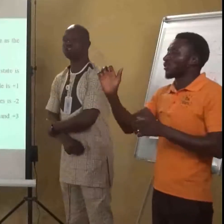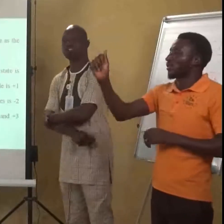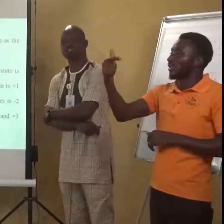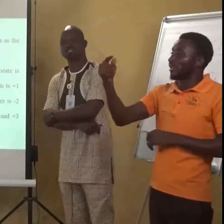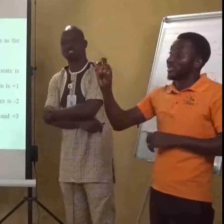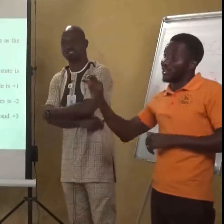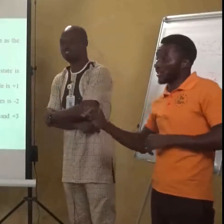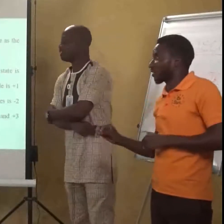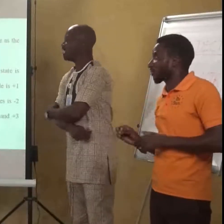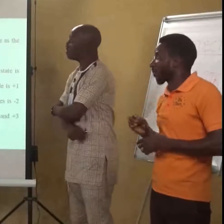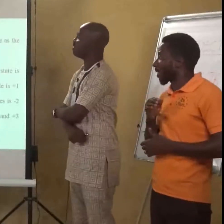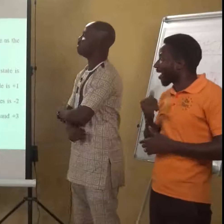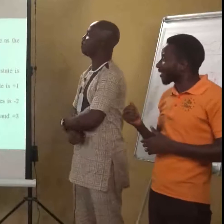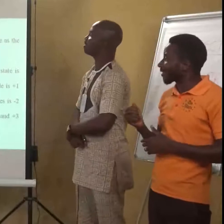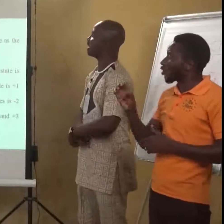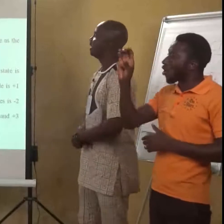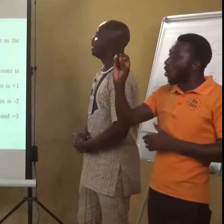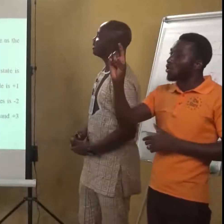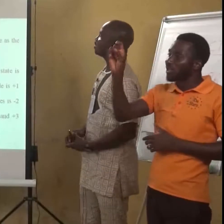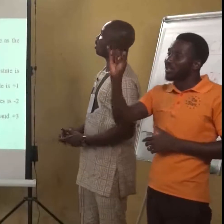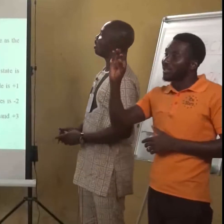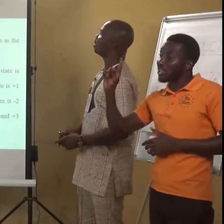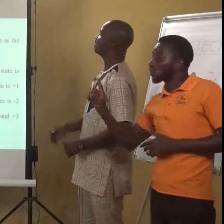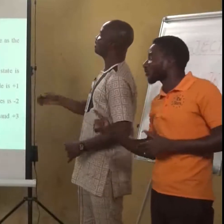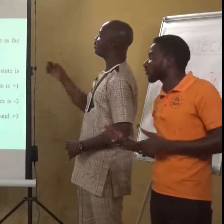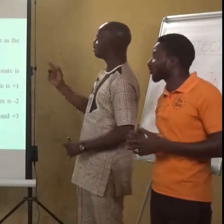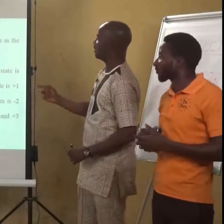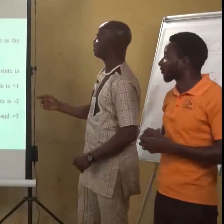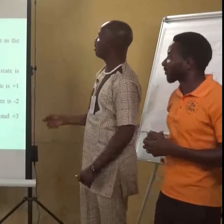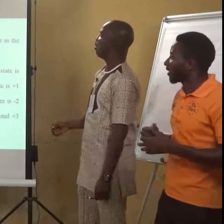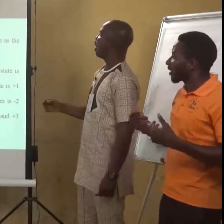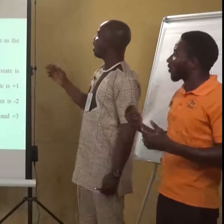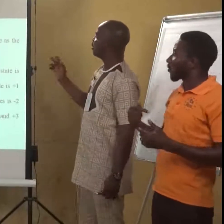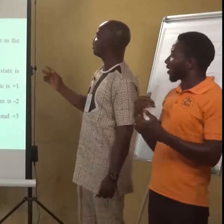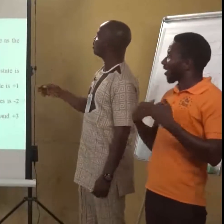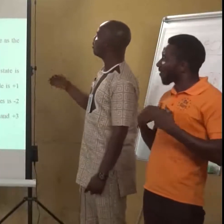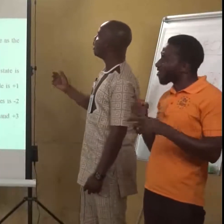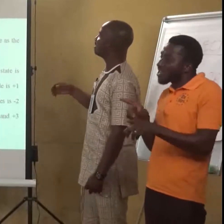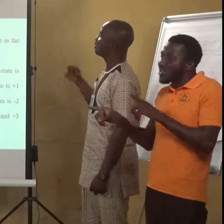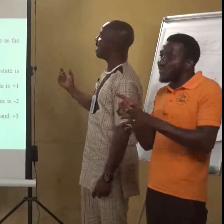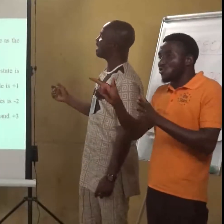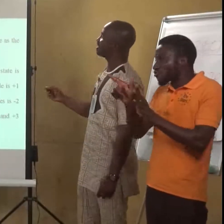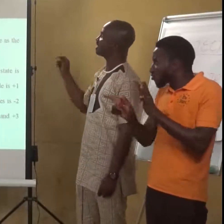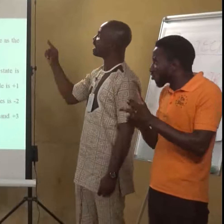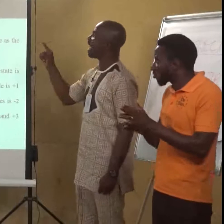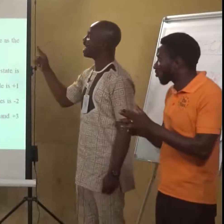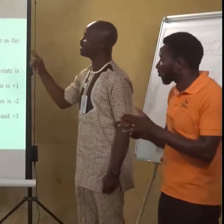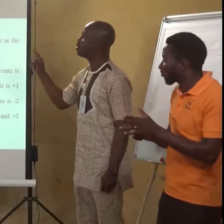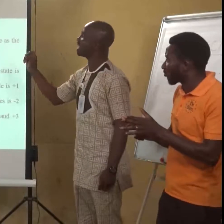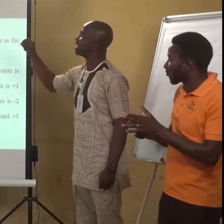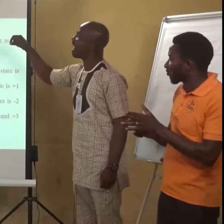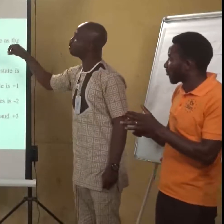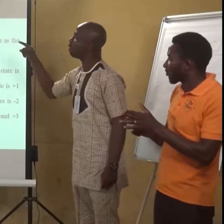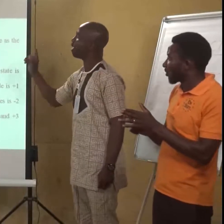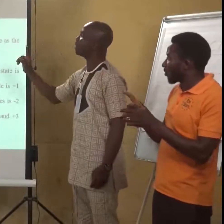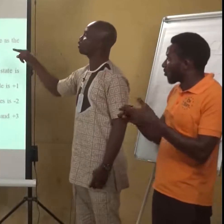or oxidation state. Very, very important. It is called oxidation state, and oxidation number is defined as the charge which